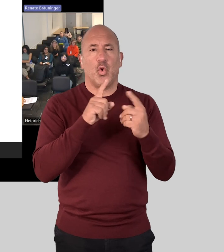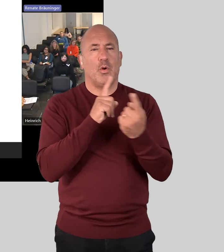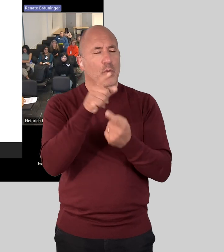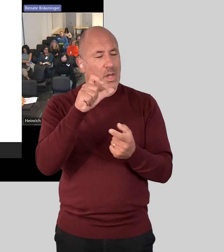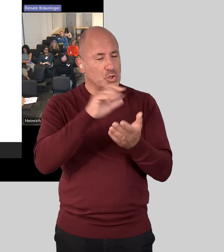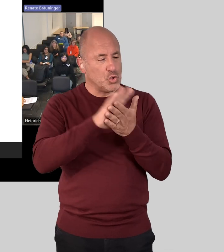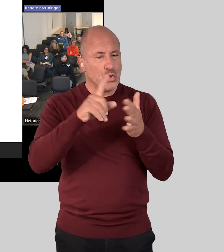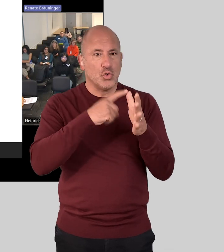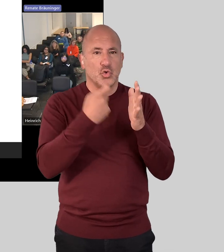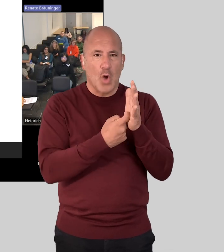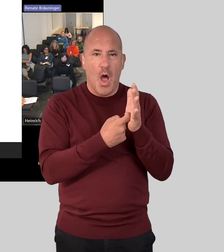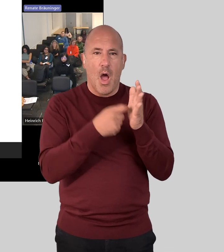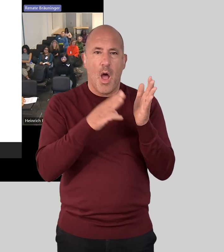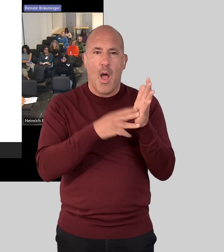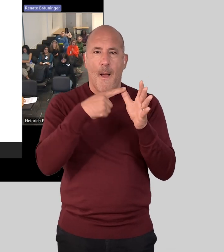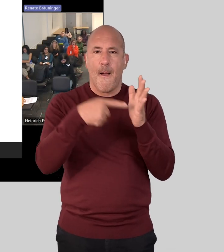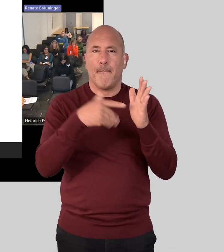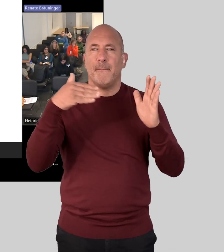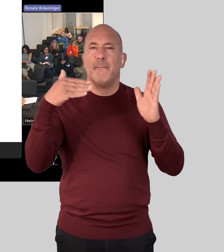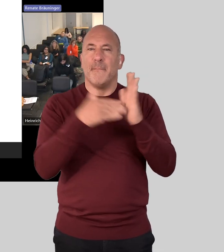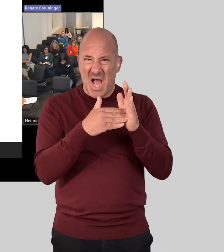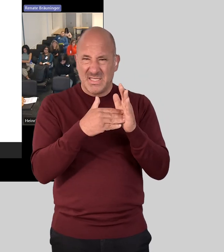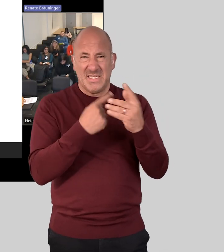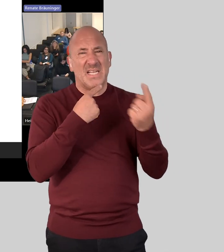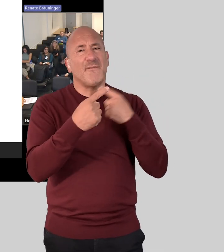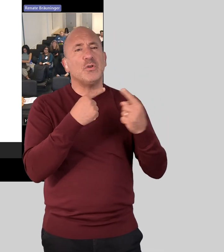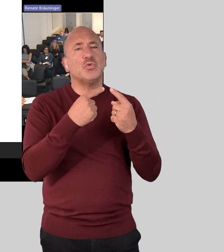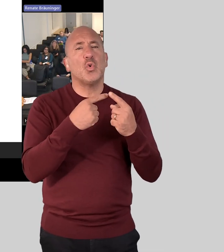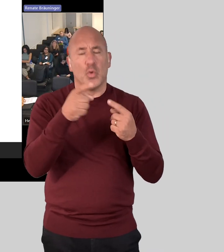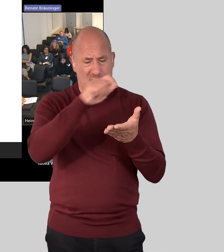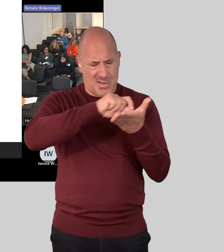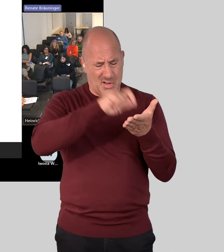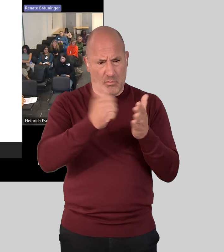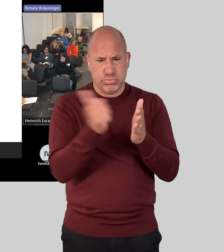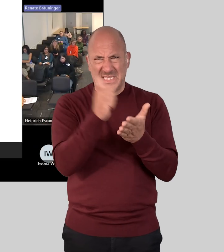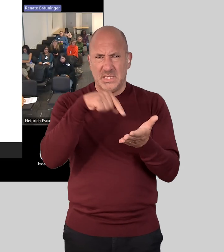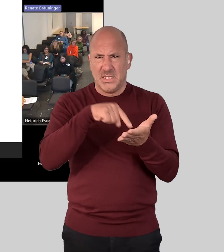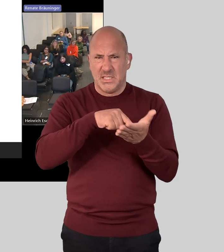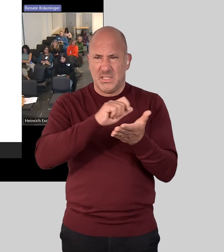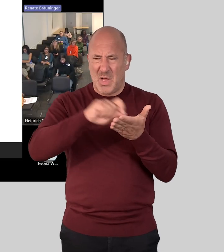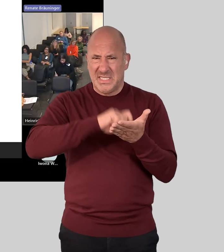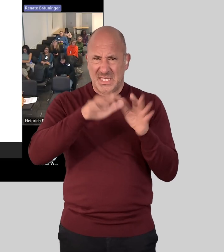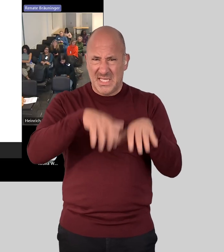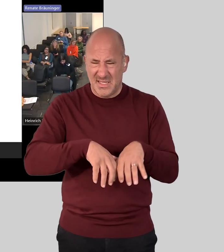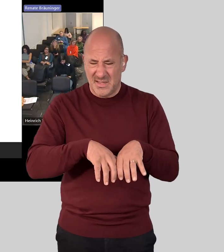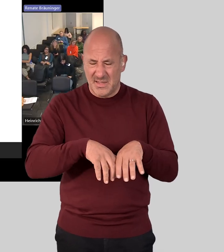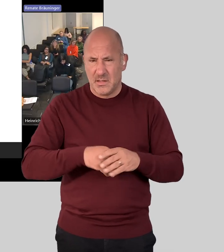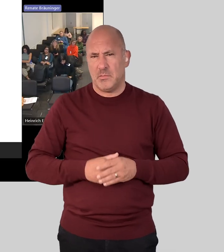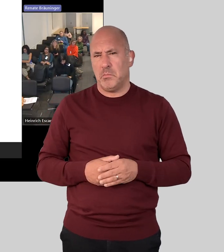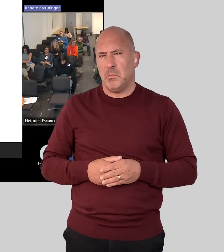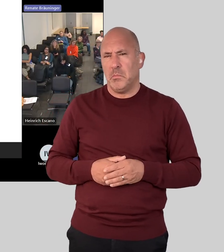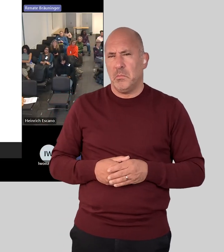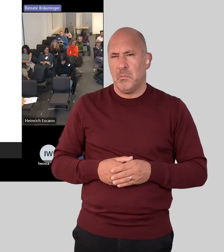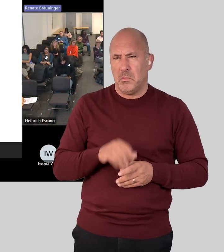the same end, those are then the interviews she does with Jerich are then printed out